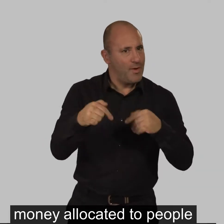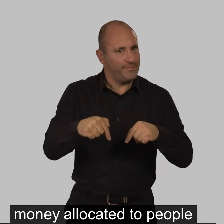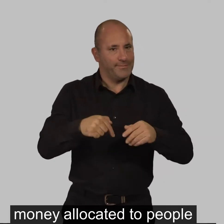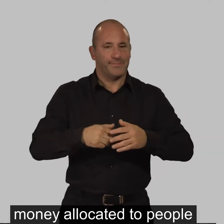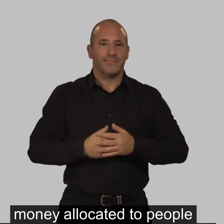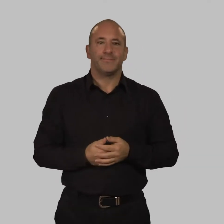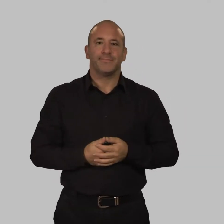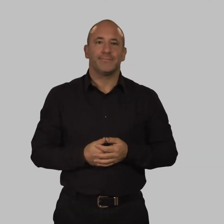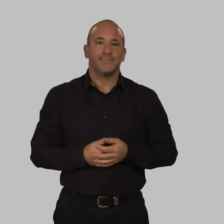their needs.